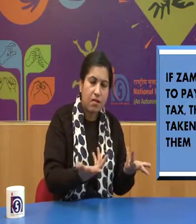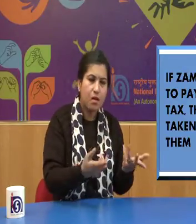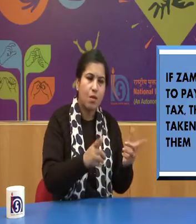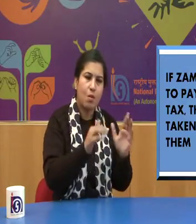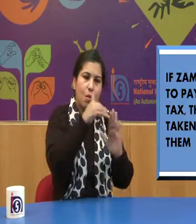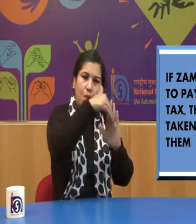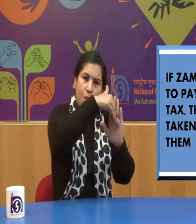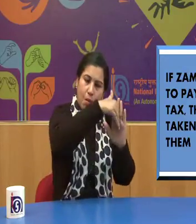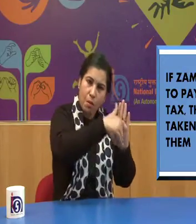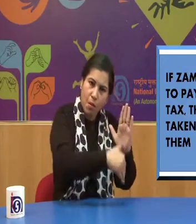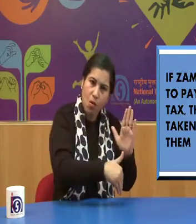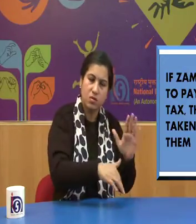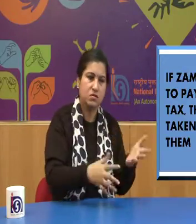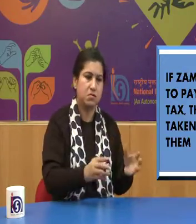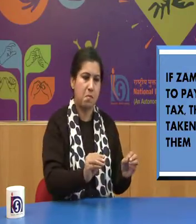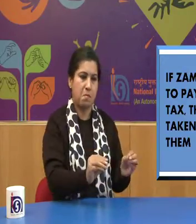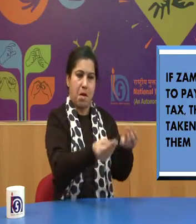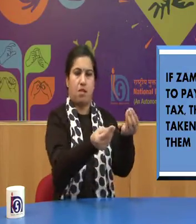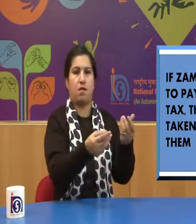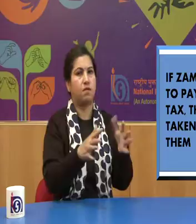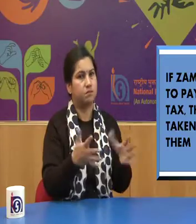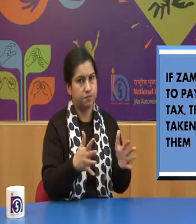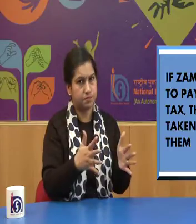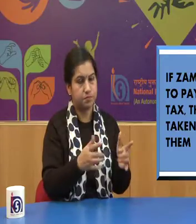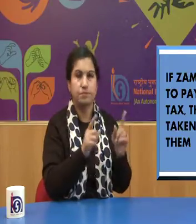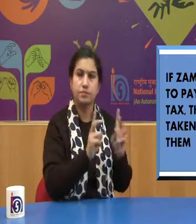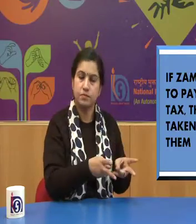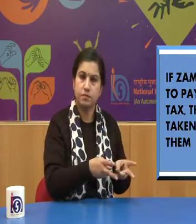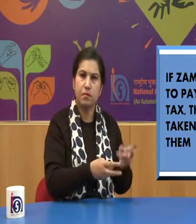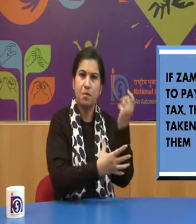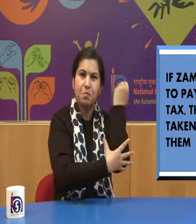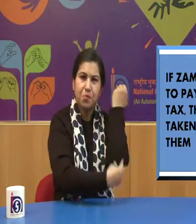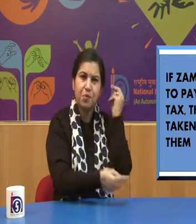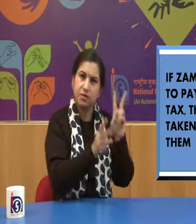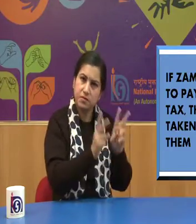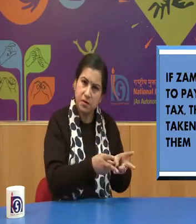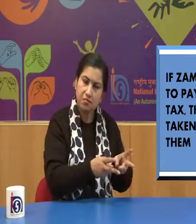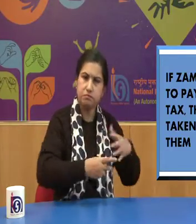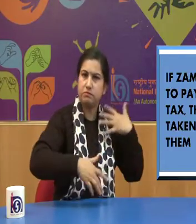agriculture could not improve and they remained backward and poor.